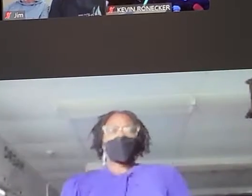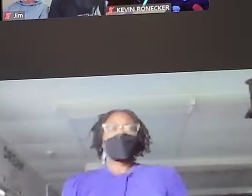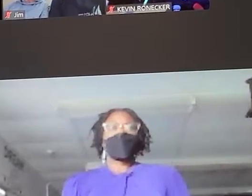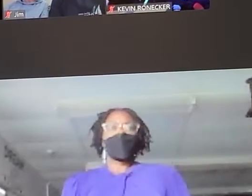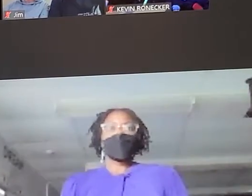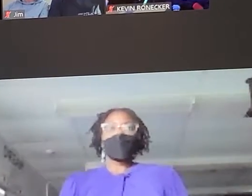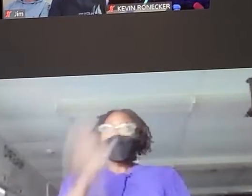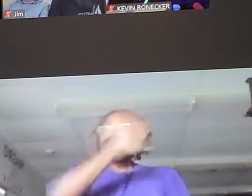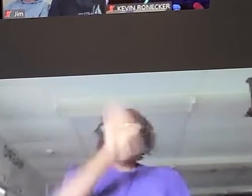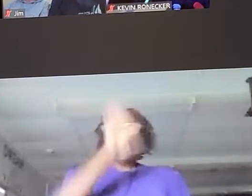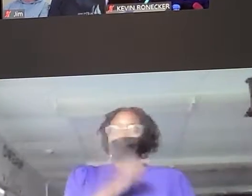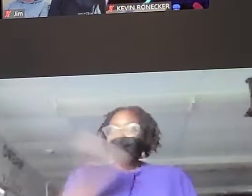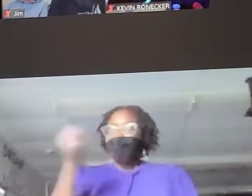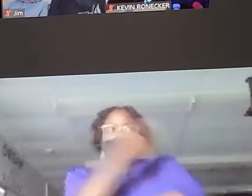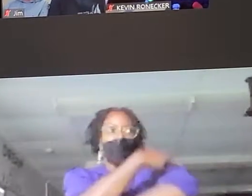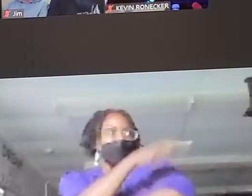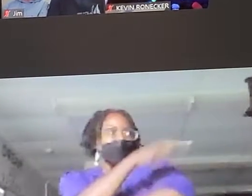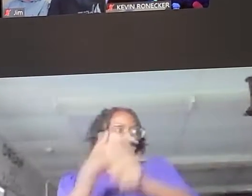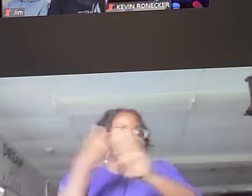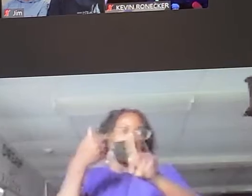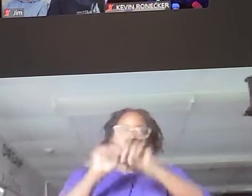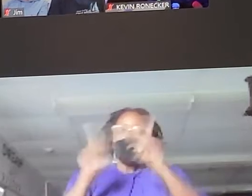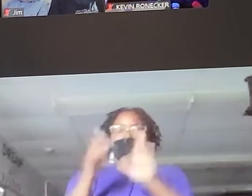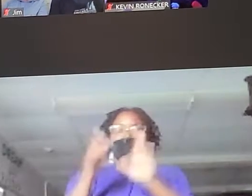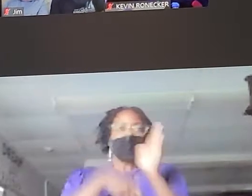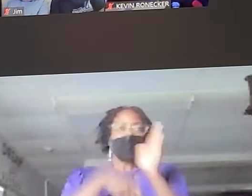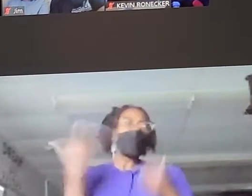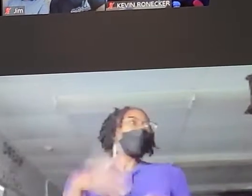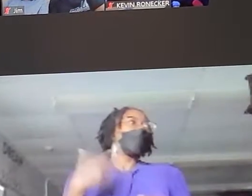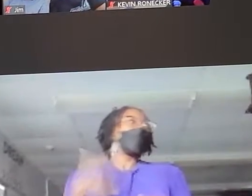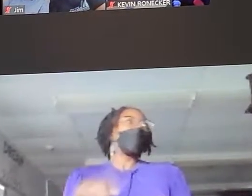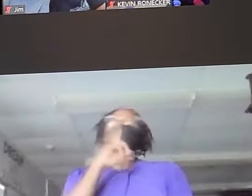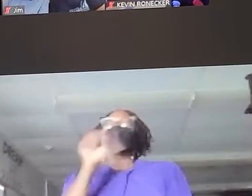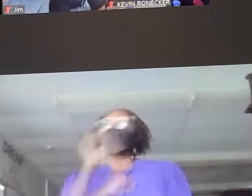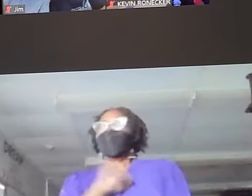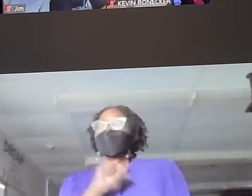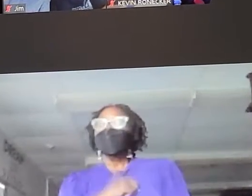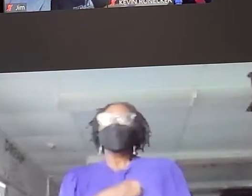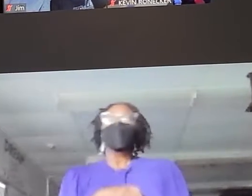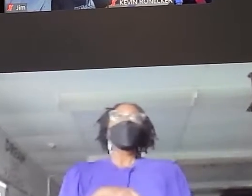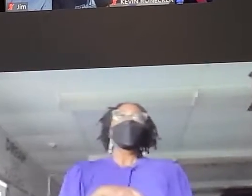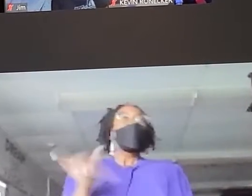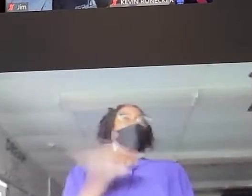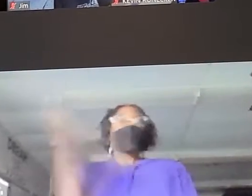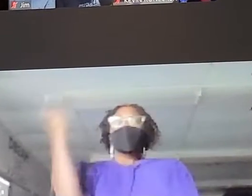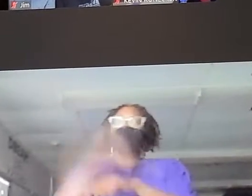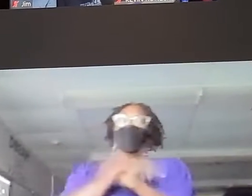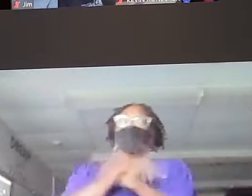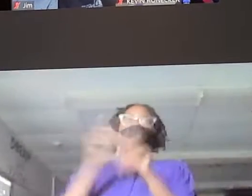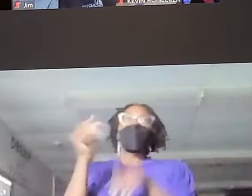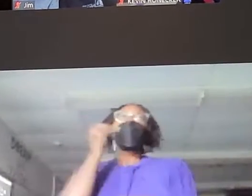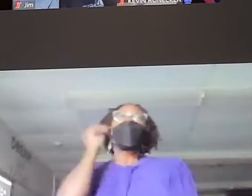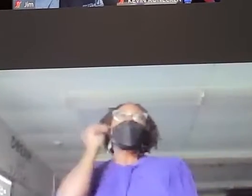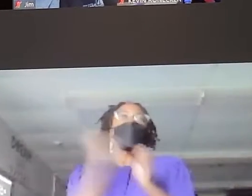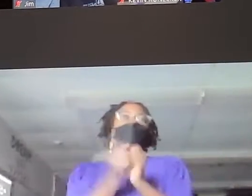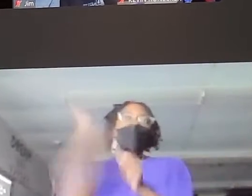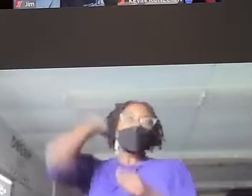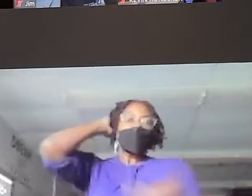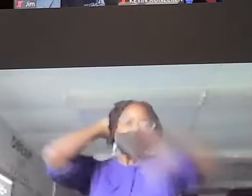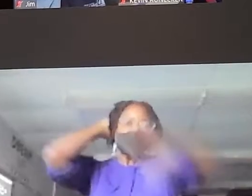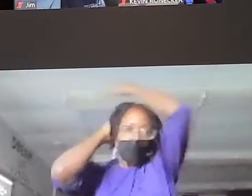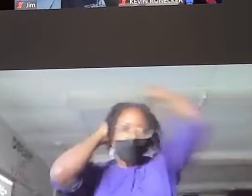I never went to a hospital before, but the operation was a piece of cake. I went home from the very same day wearing a bandage wrapped around my head.